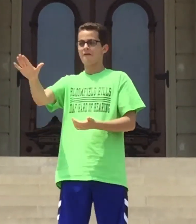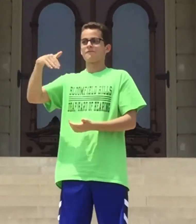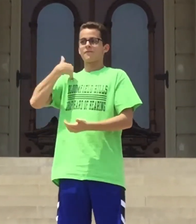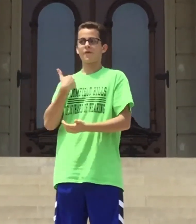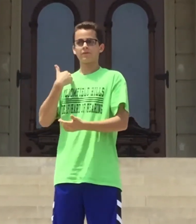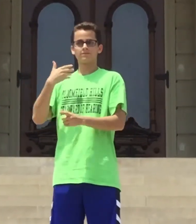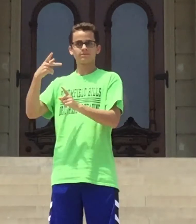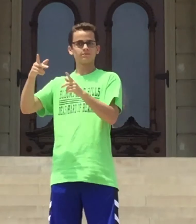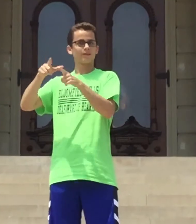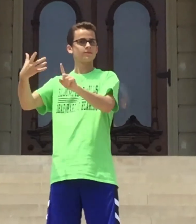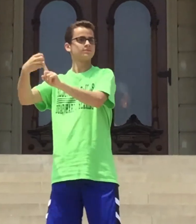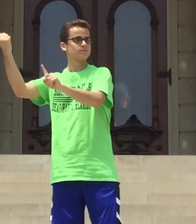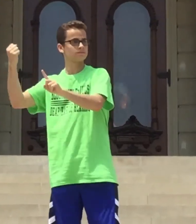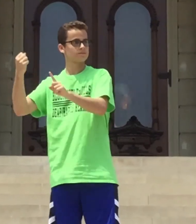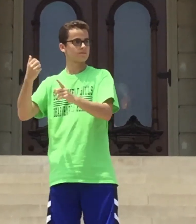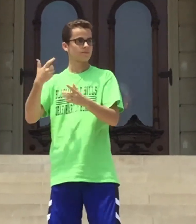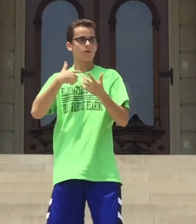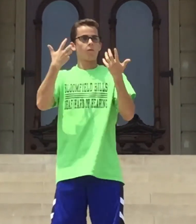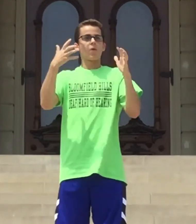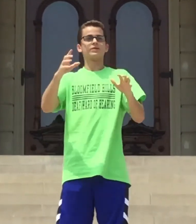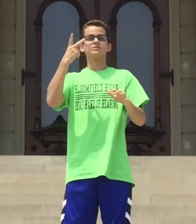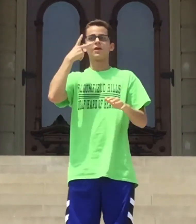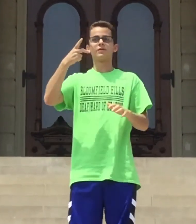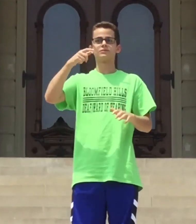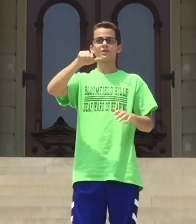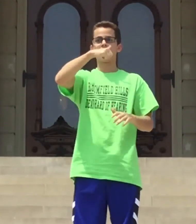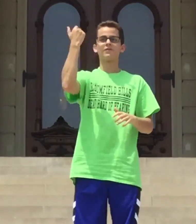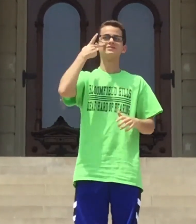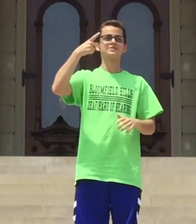peers don't have that same benefit because they have been deprived of language.